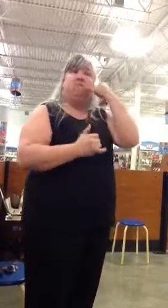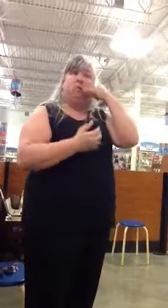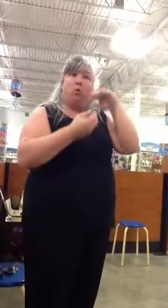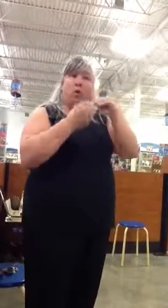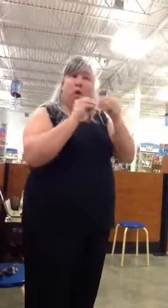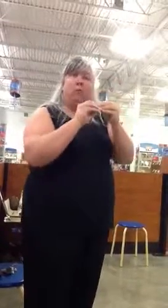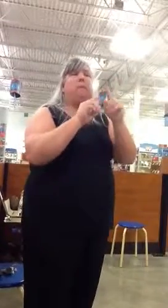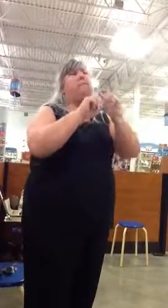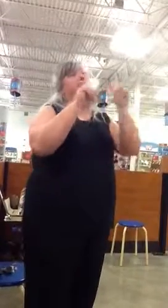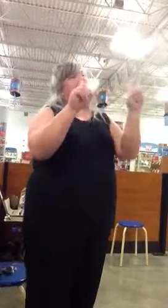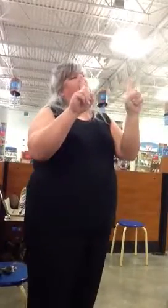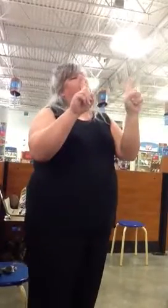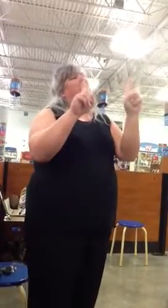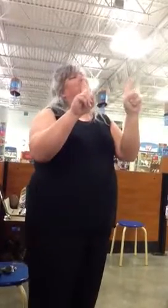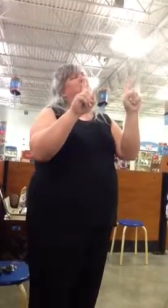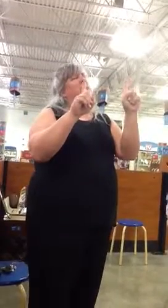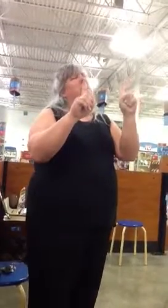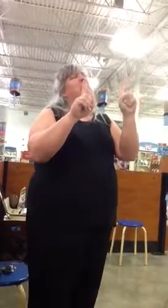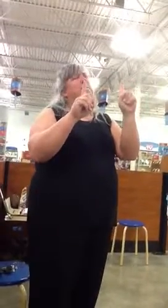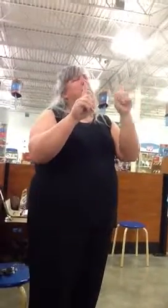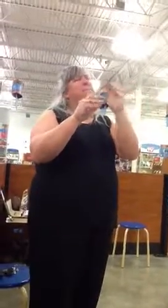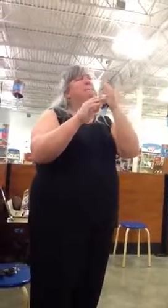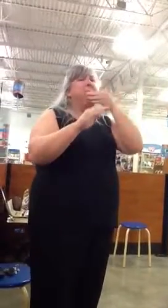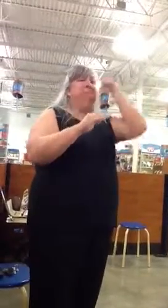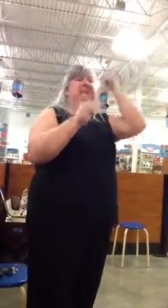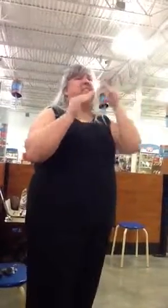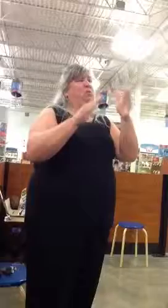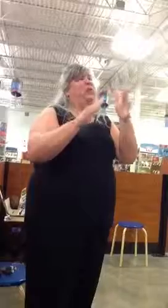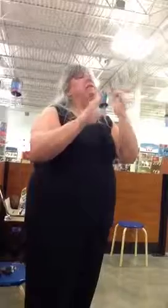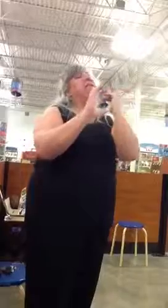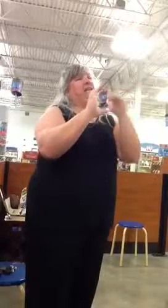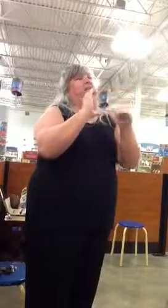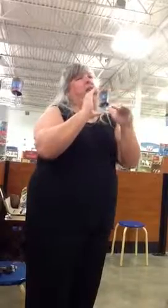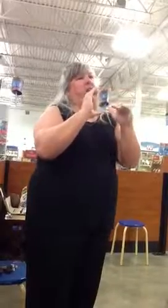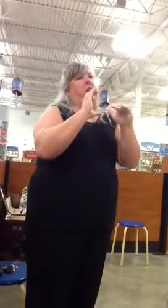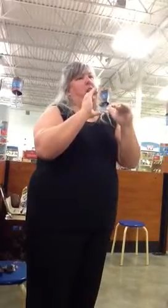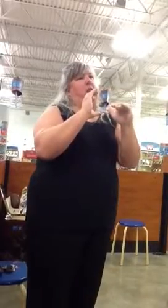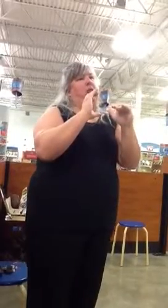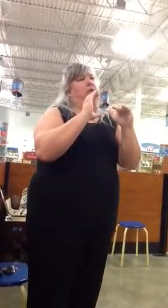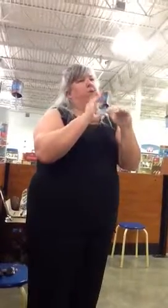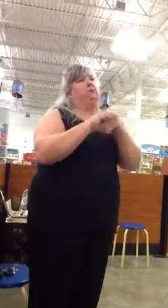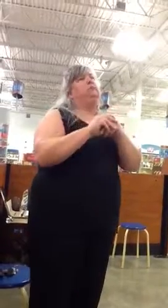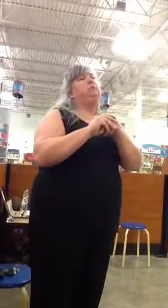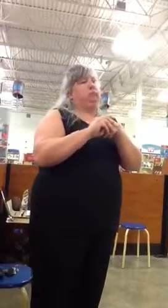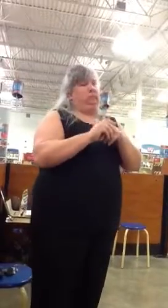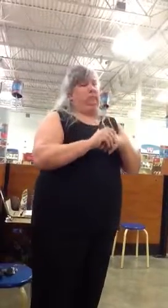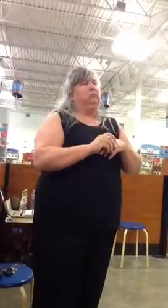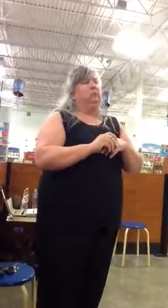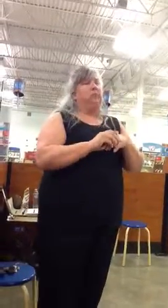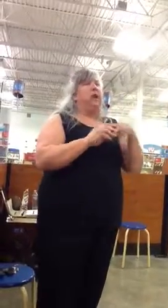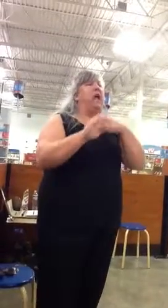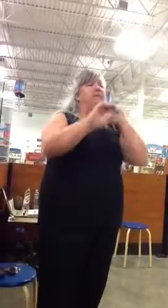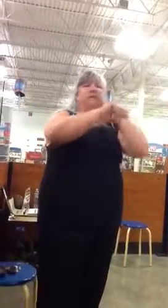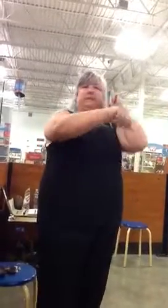the best way to get a hold of me is that email I penciled in. Okay. I have it set up so it